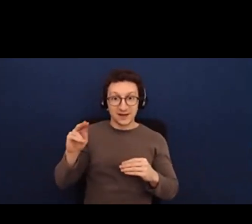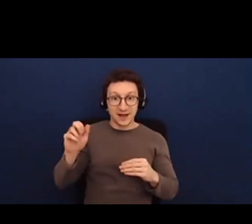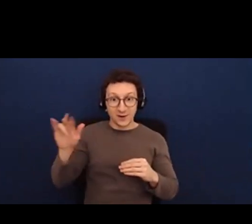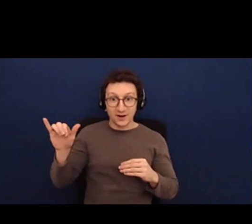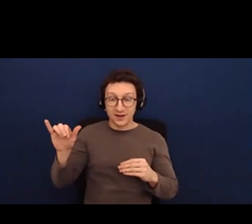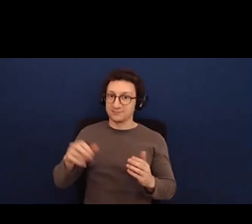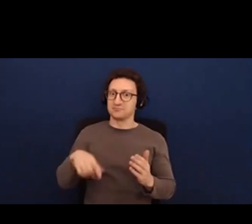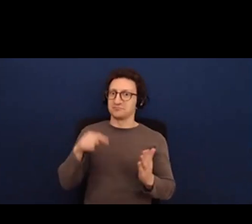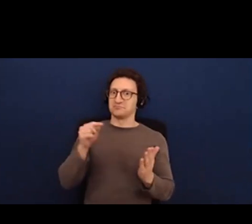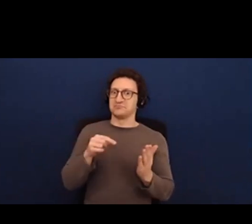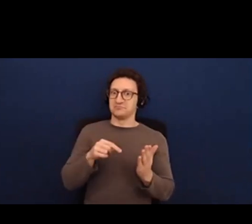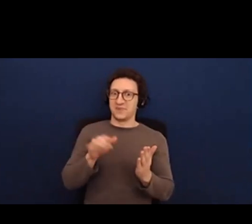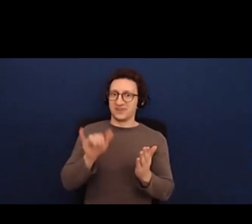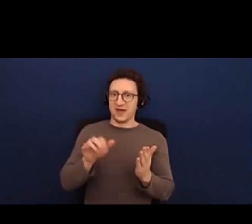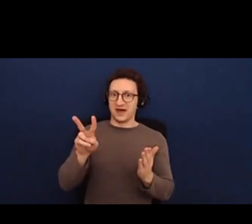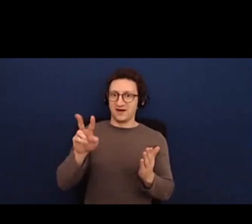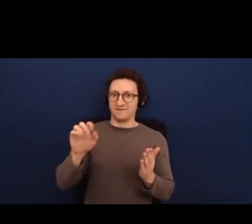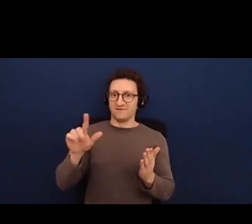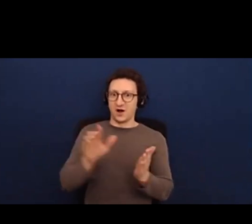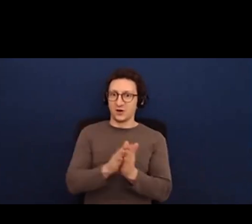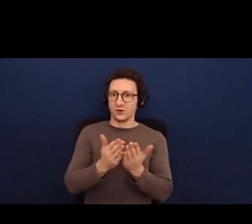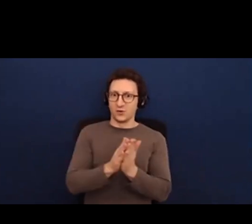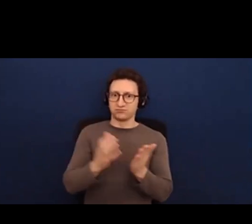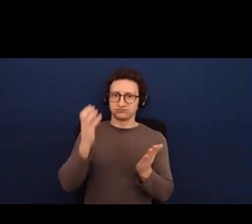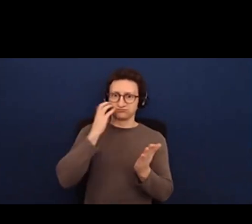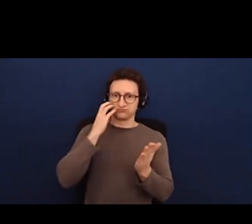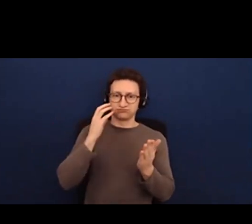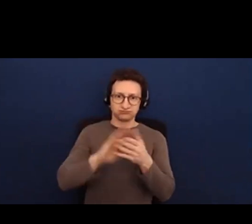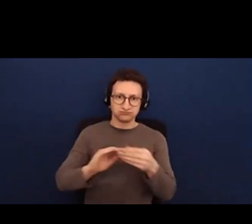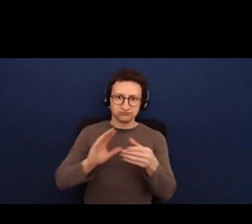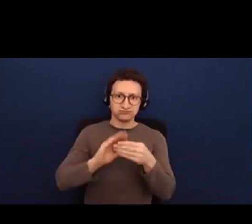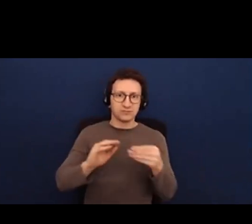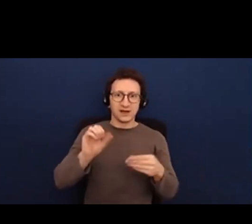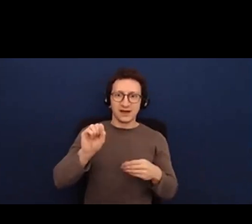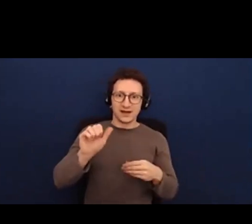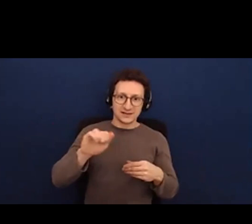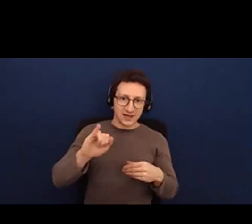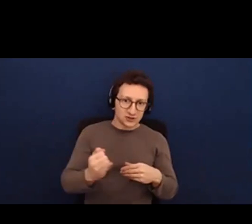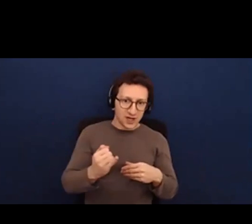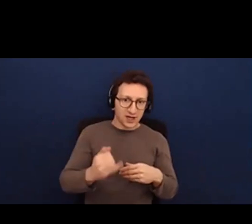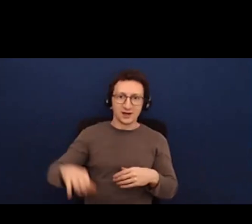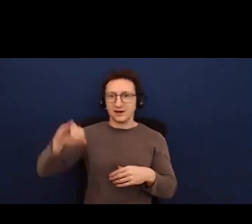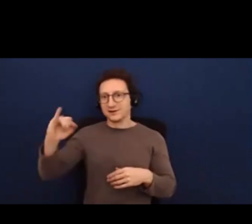of information. He talks about the SAJ, of course. He talks about